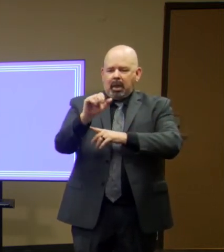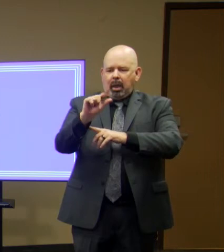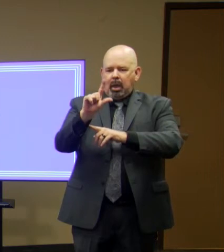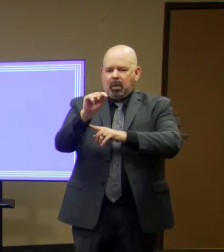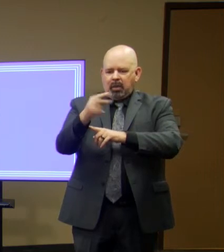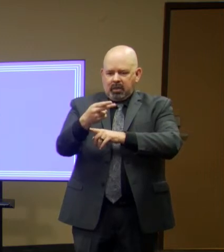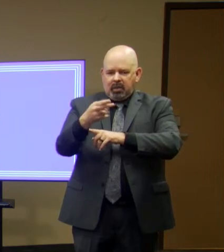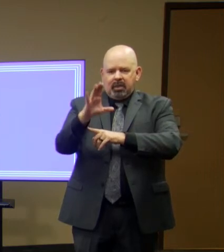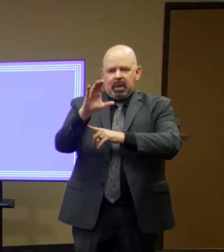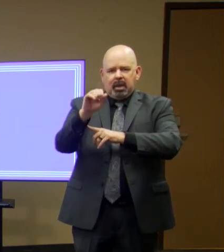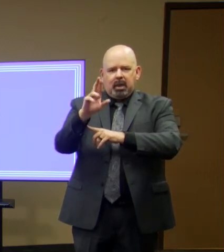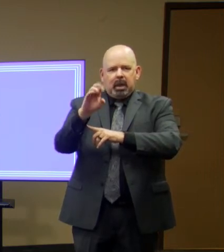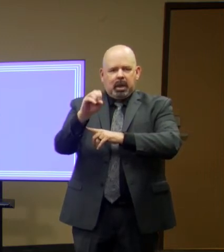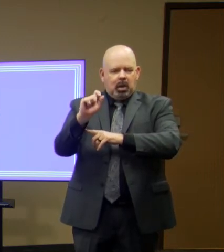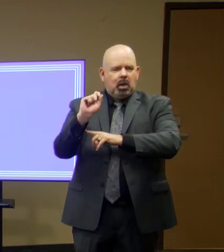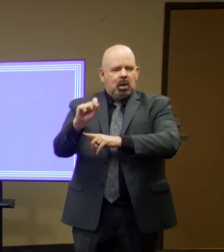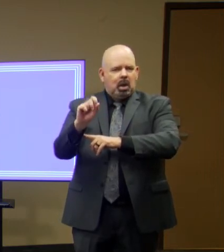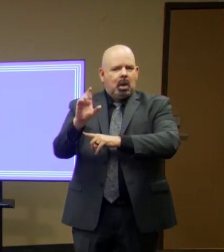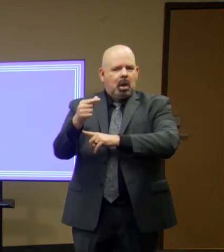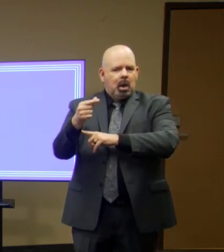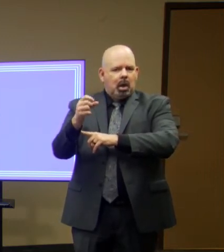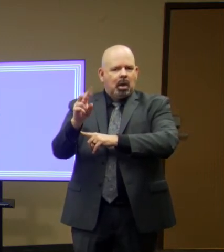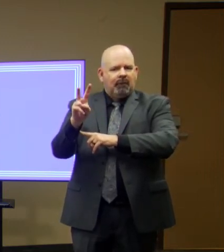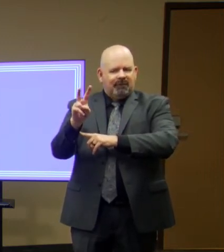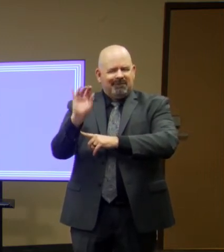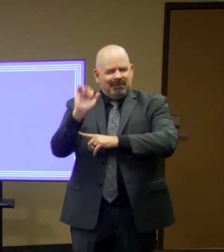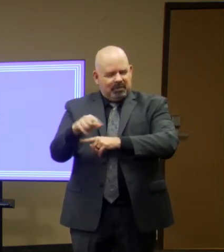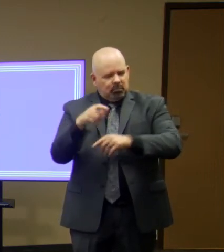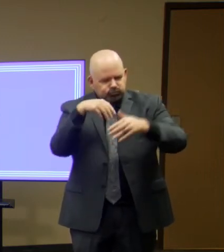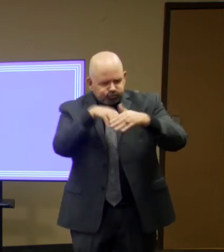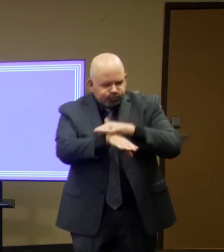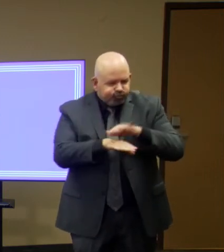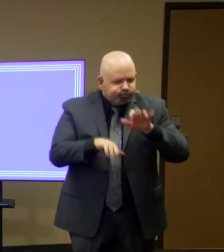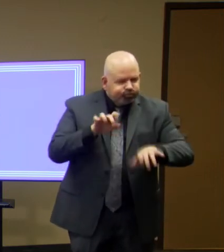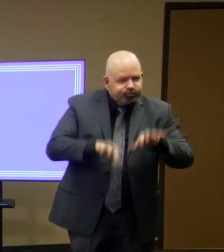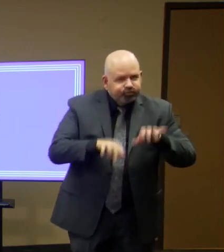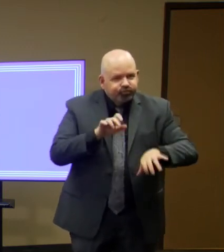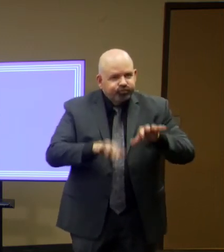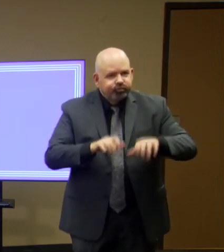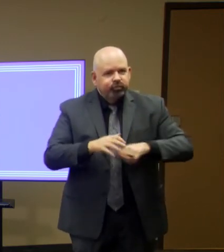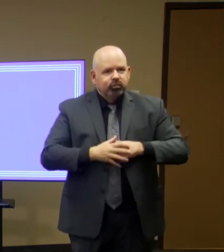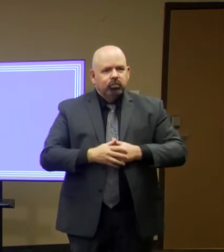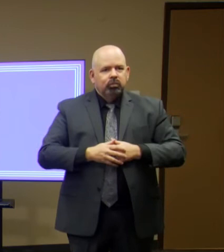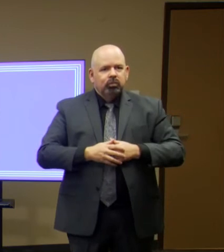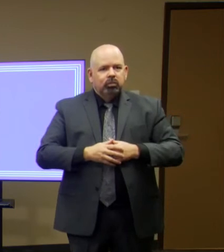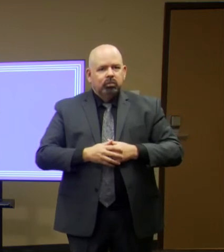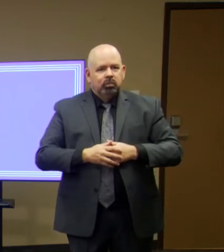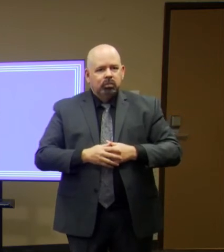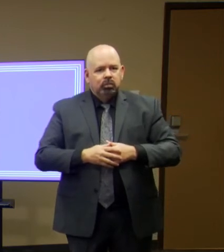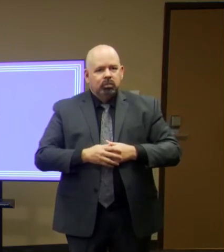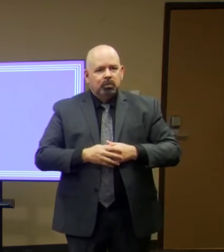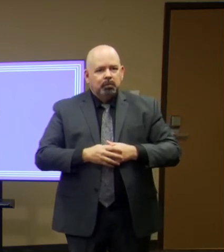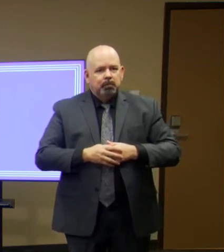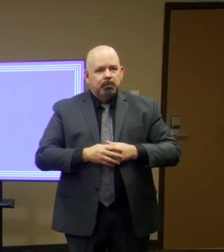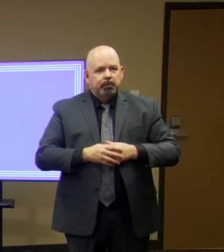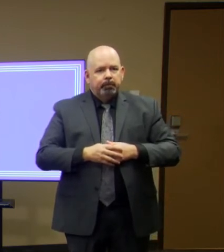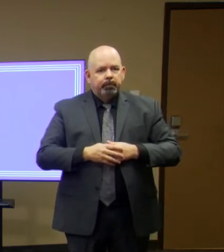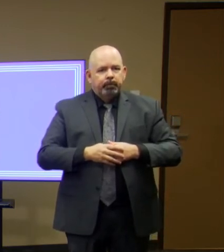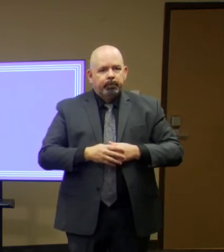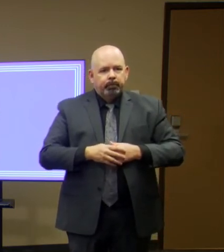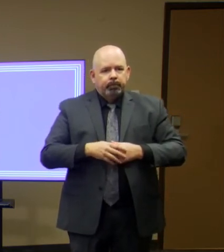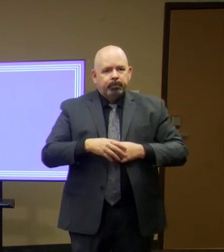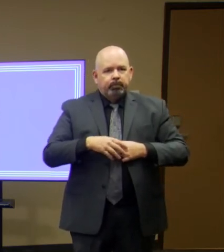they can get a plan for less than $10 a month. And some shoppers may be able to get enrolled for less